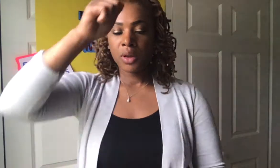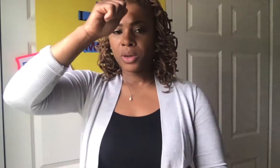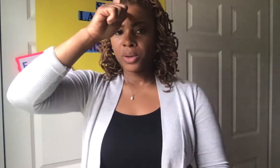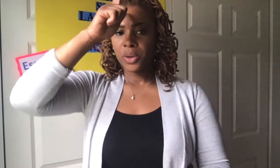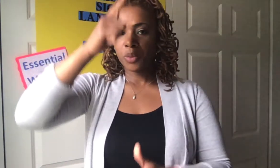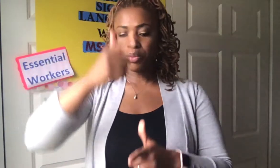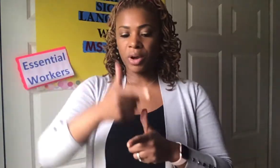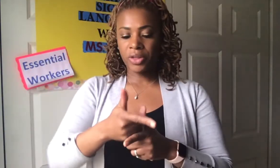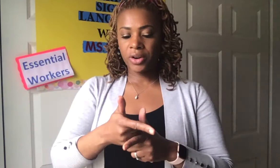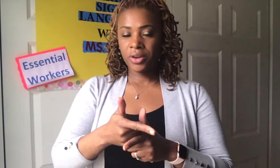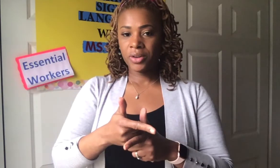brother,